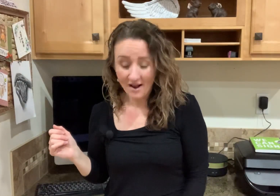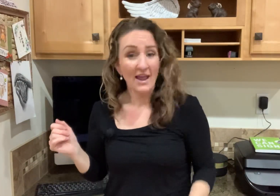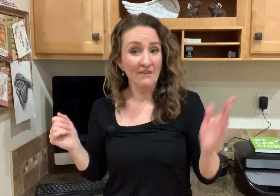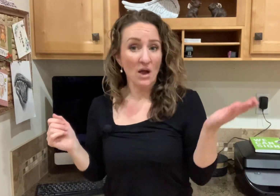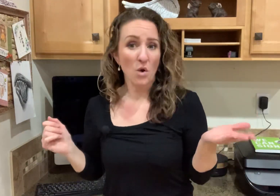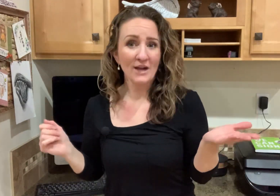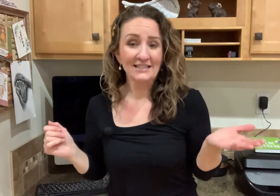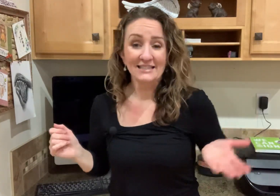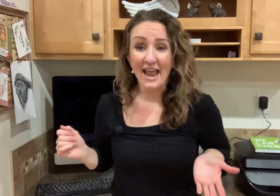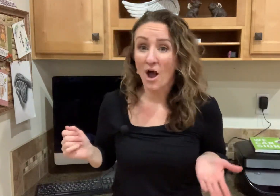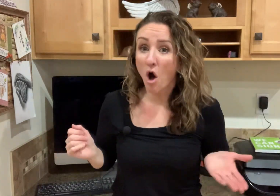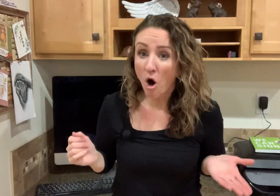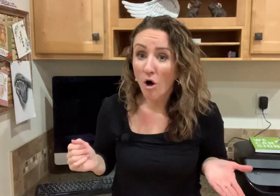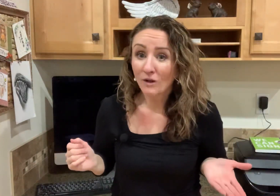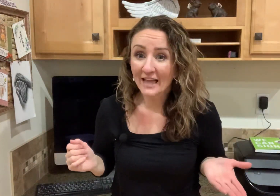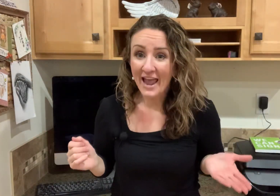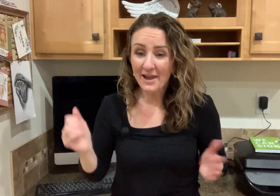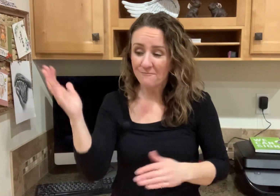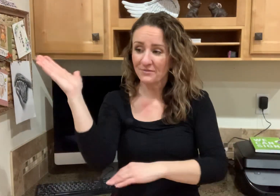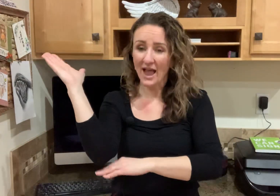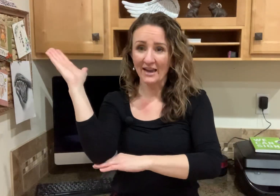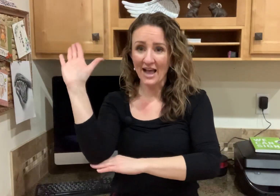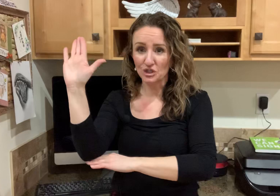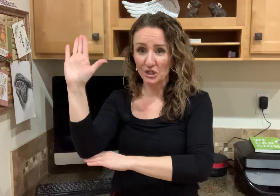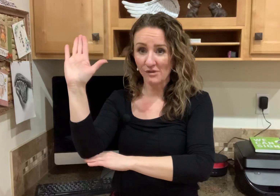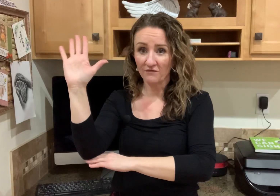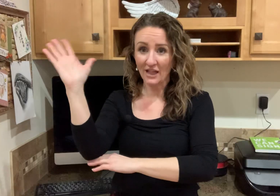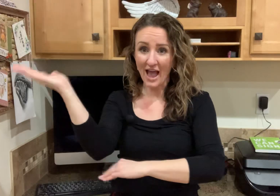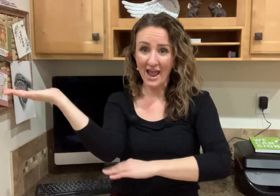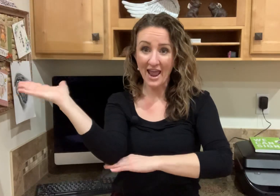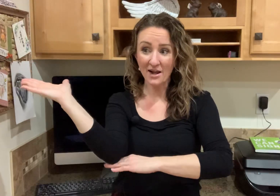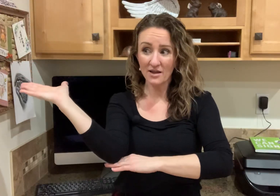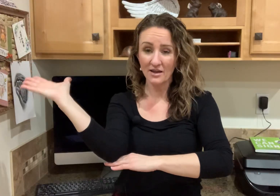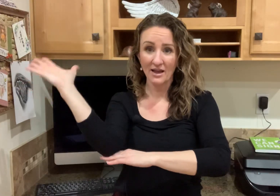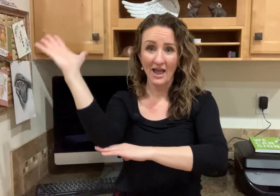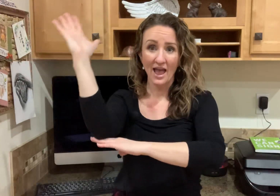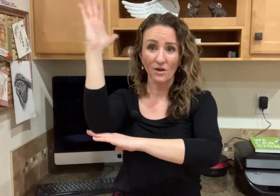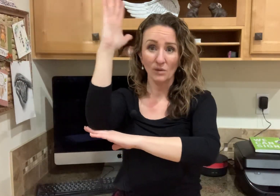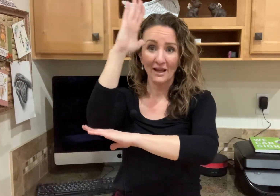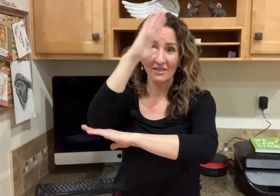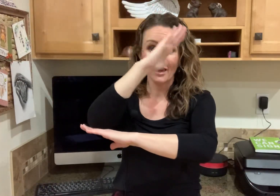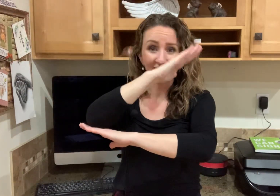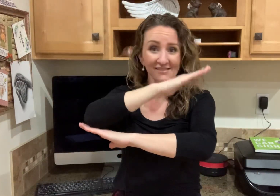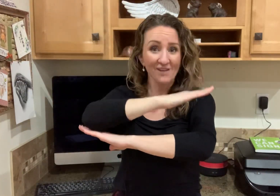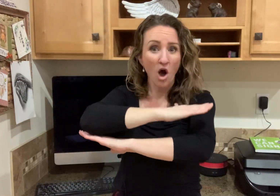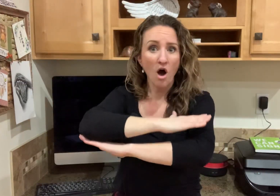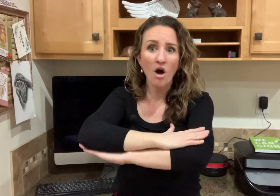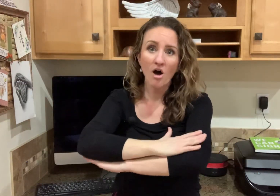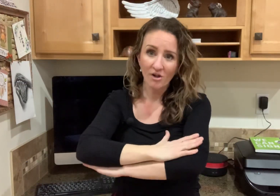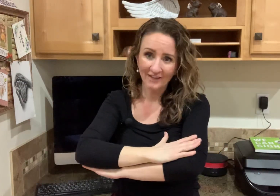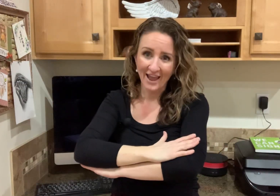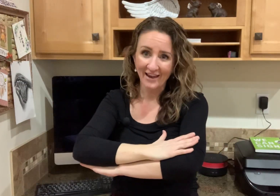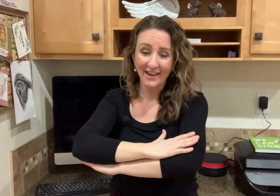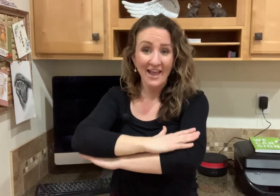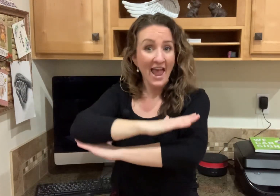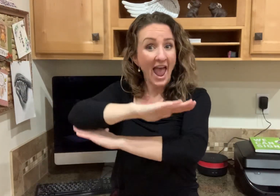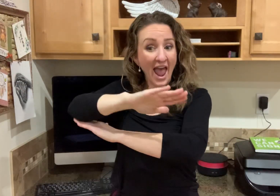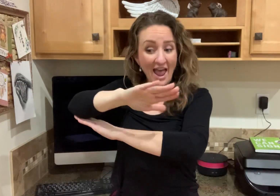If I wanted to say all day, I could actually use a flat hand and go like this, all day. And